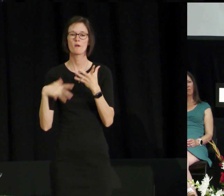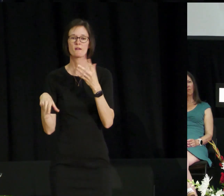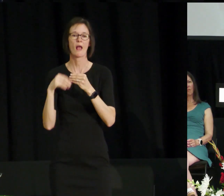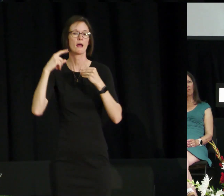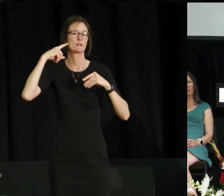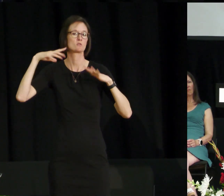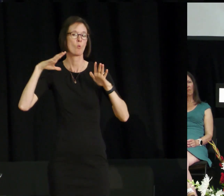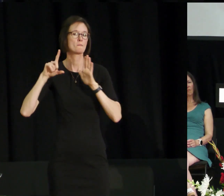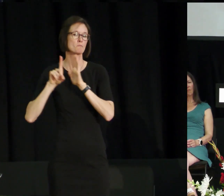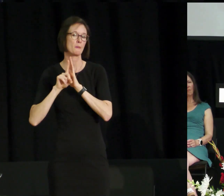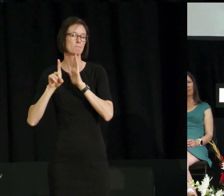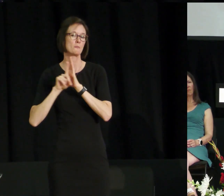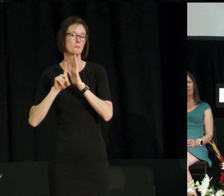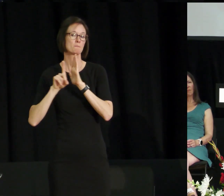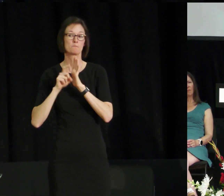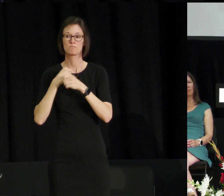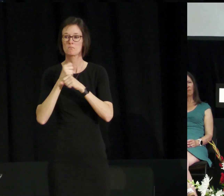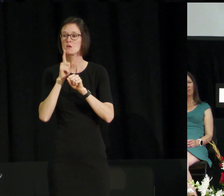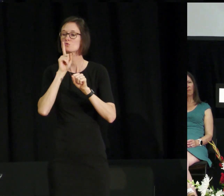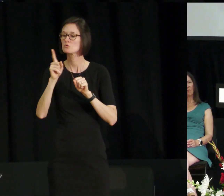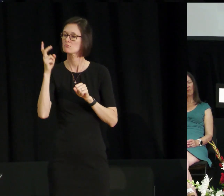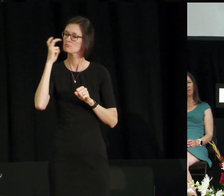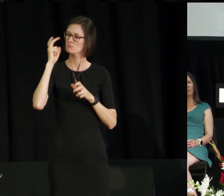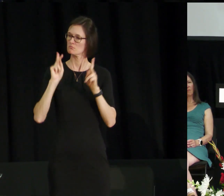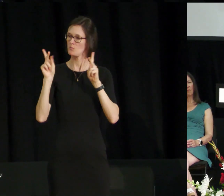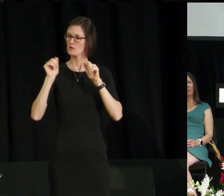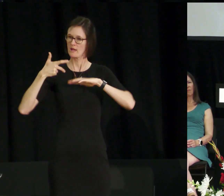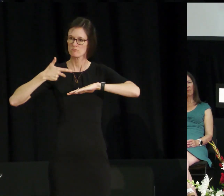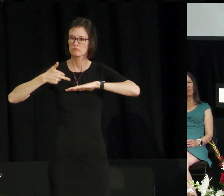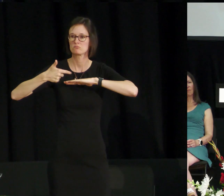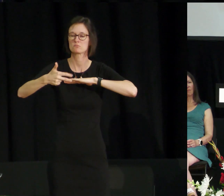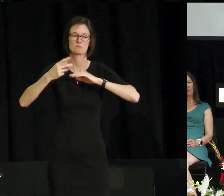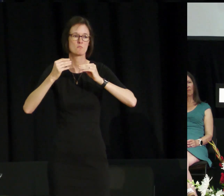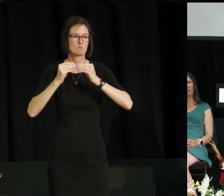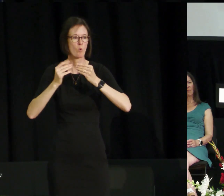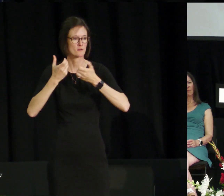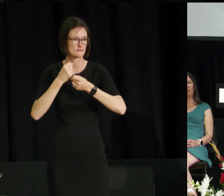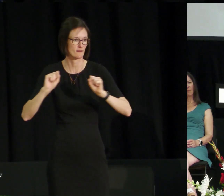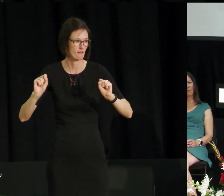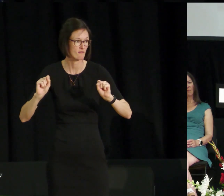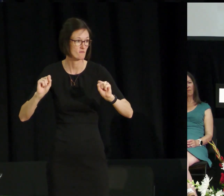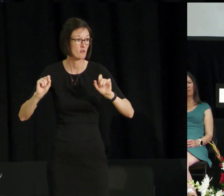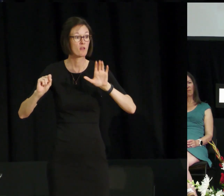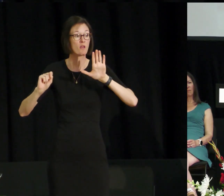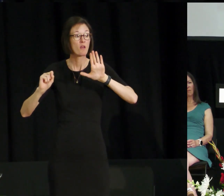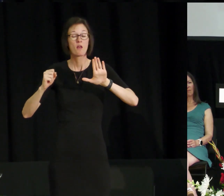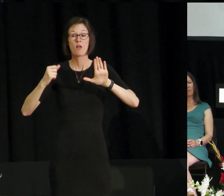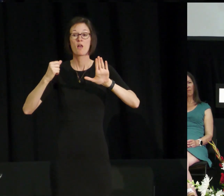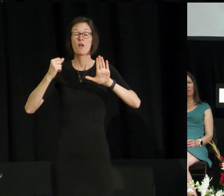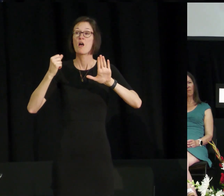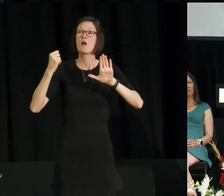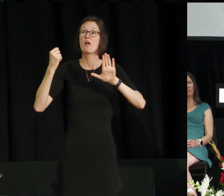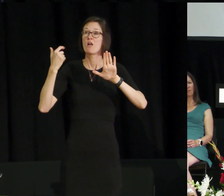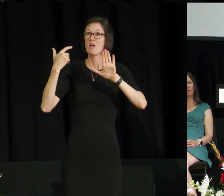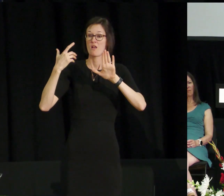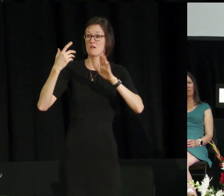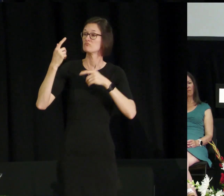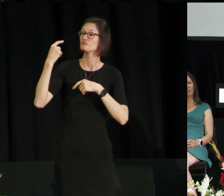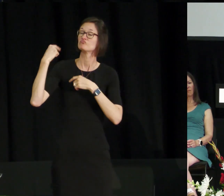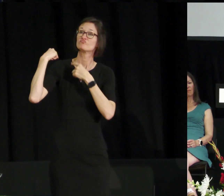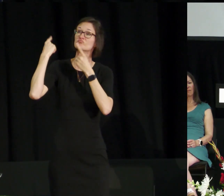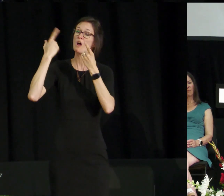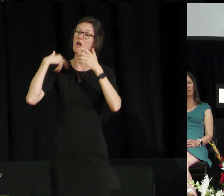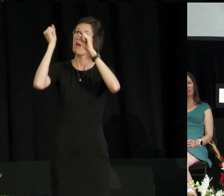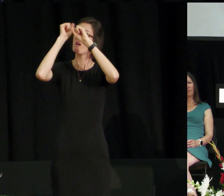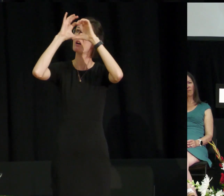never Really in my life Thought that I would ever Be able to do that But I'm going to say That is like Stepping Into